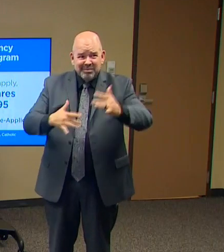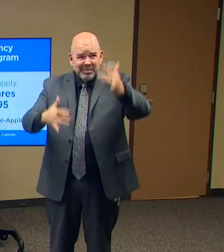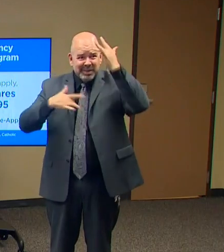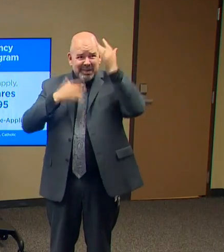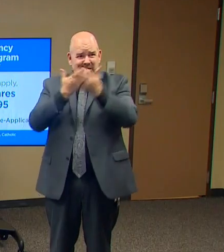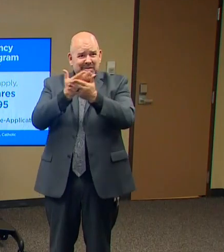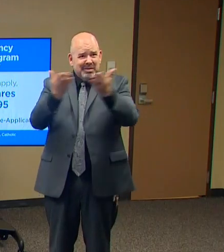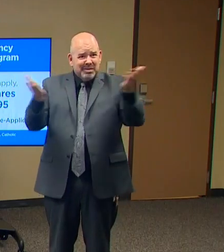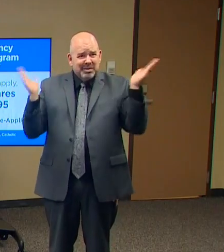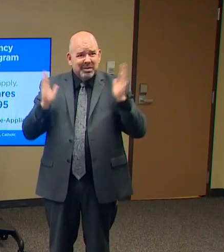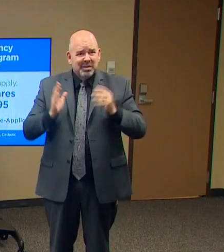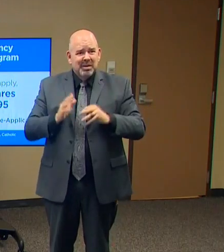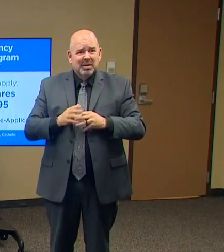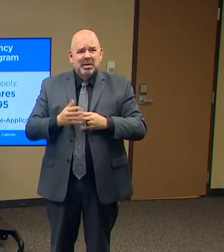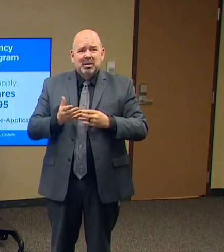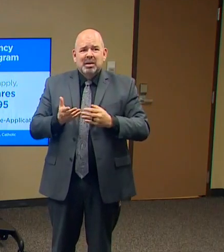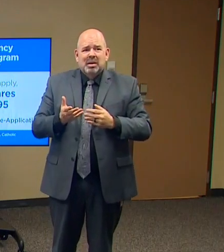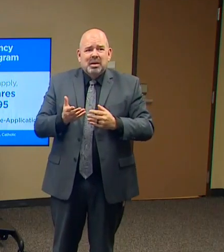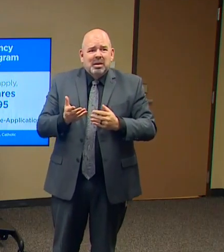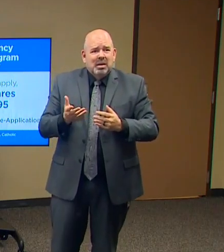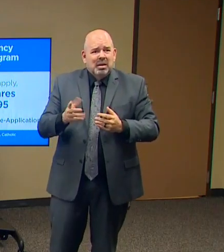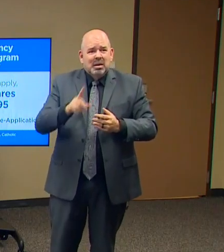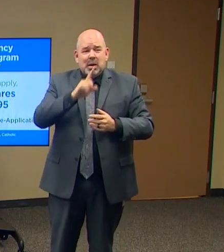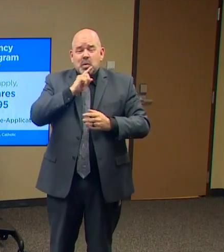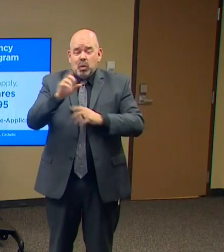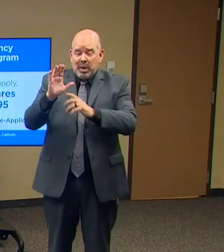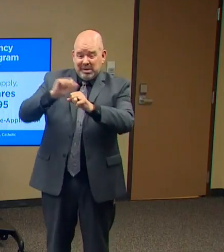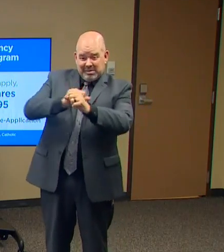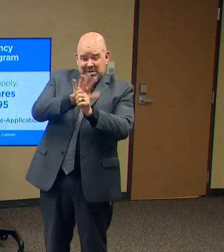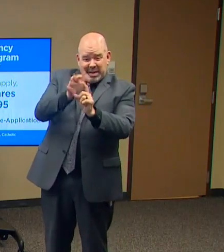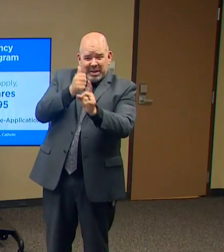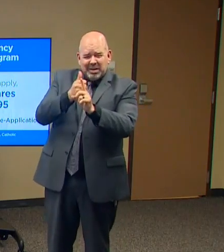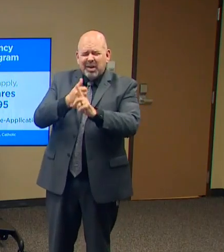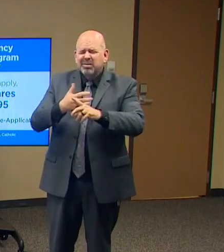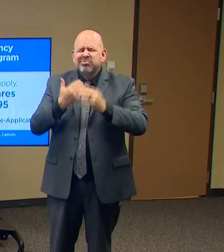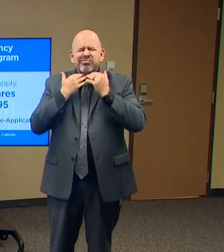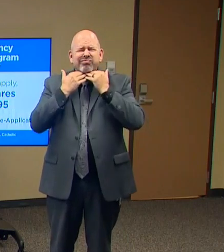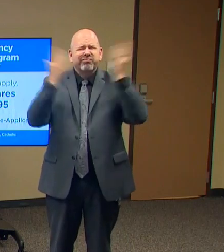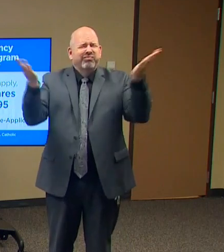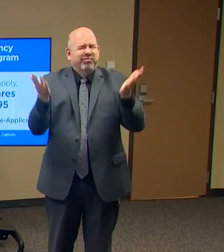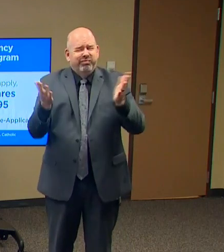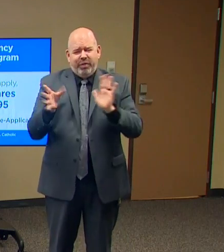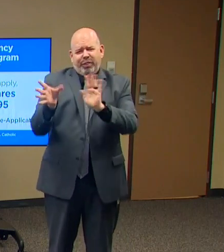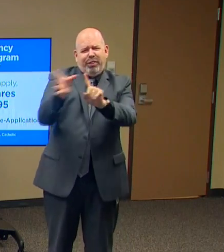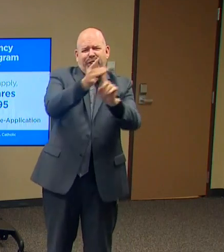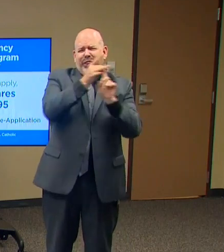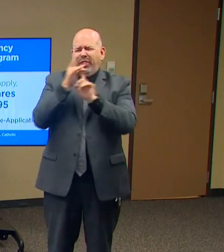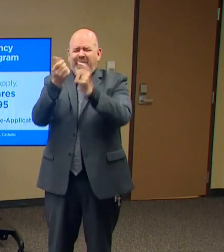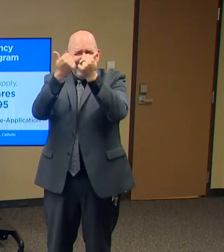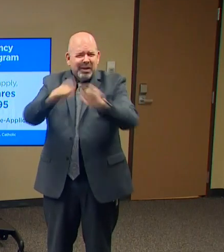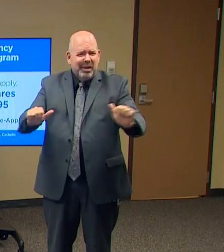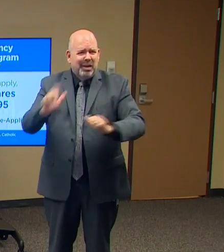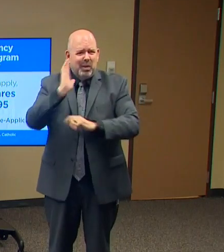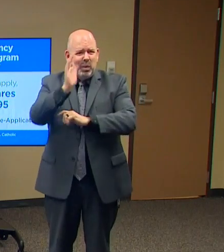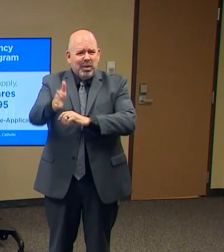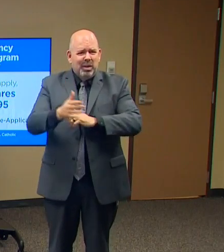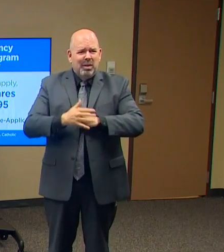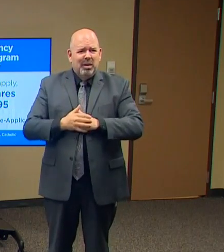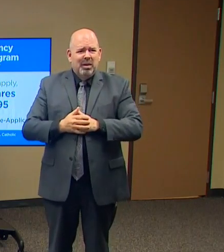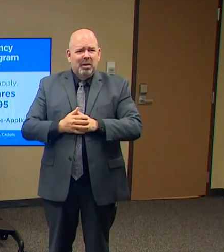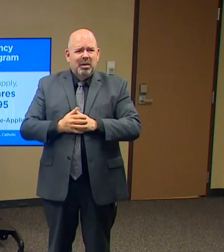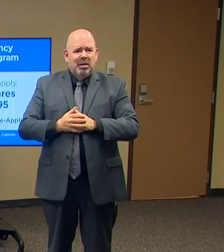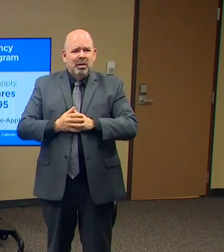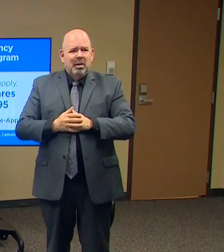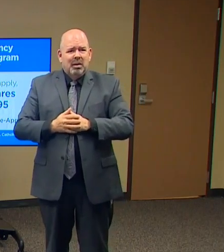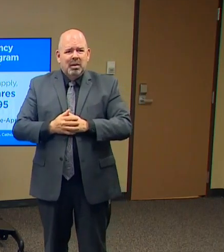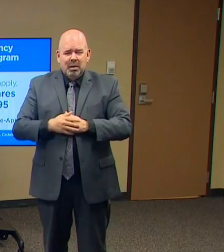It doesn't care that we have other priorities, okay? It is relentless in finding a host and getting as many people sick